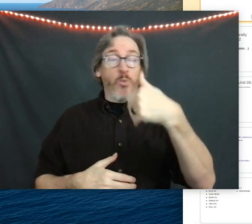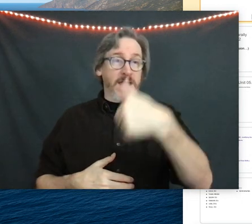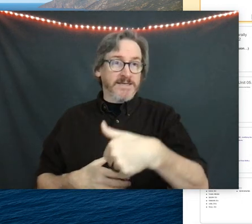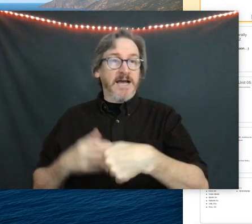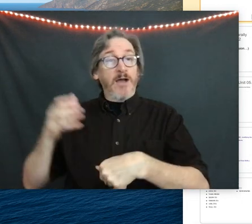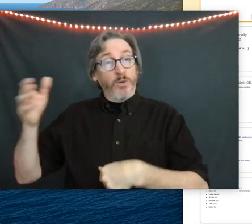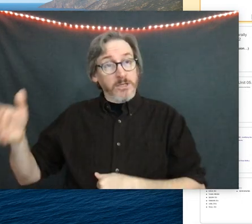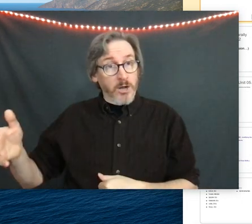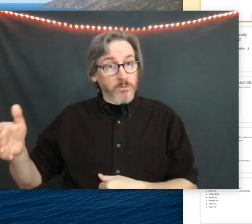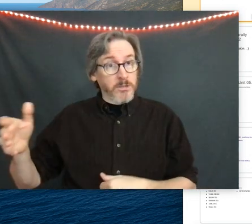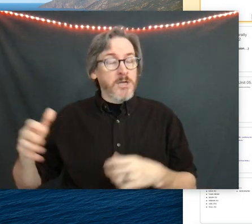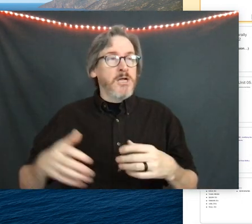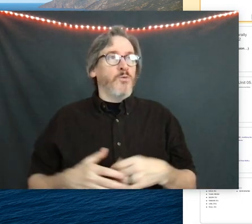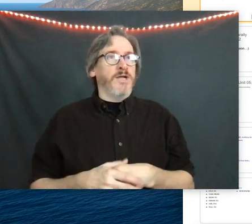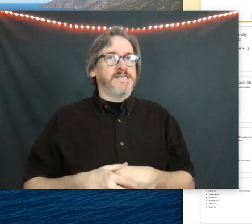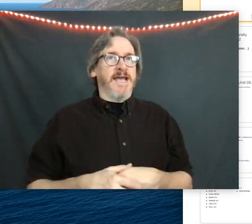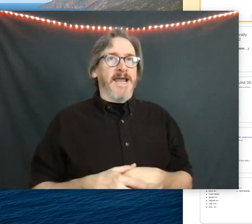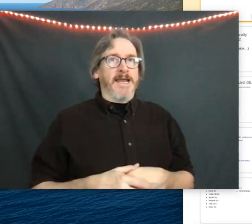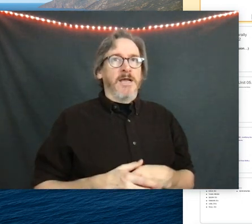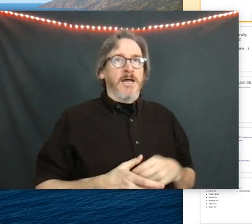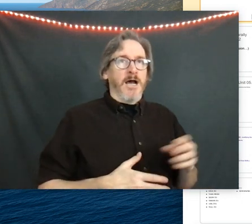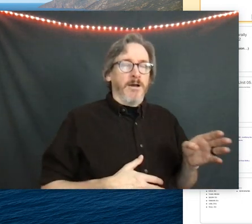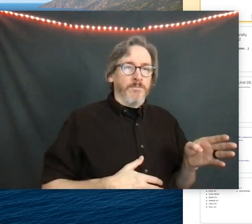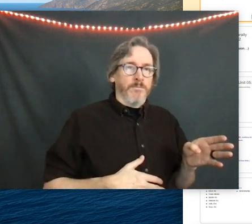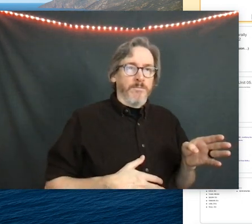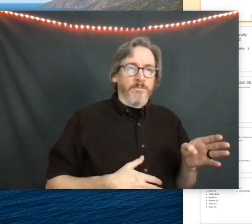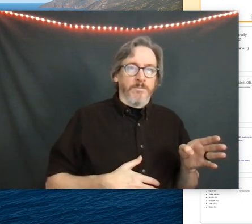I went, I will go. We say